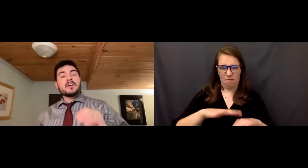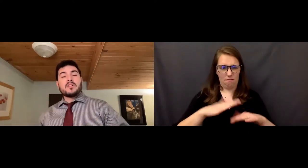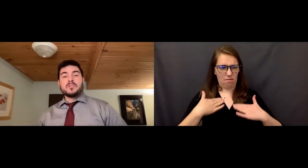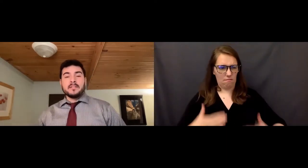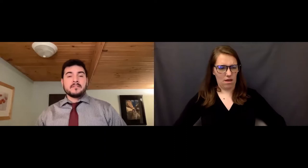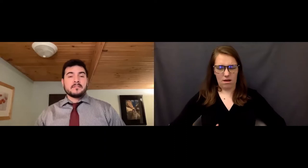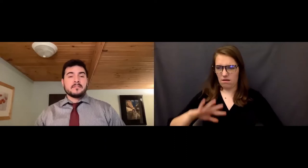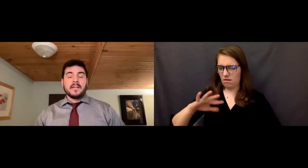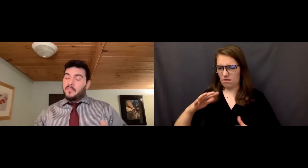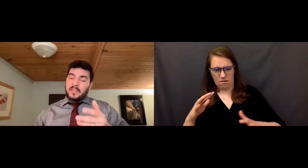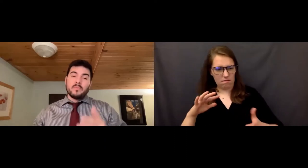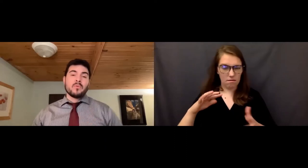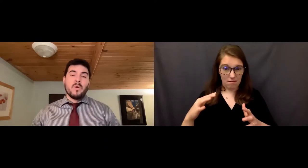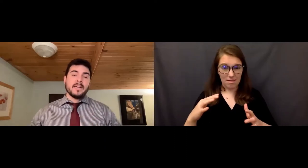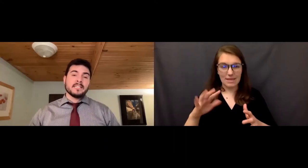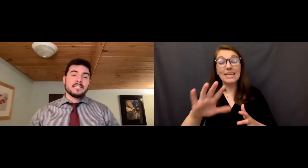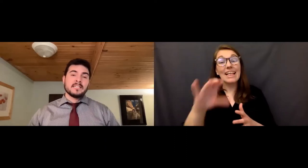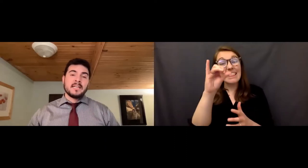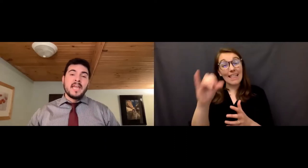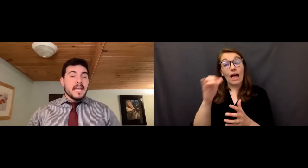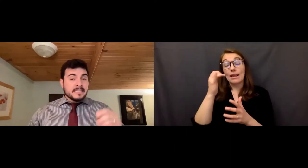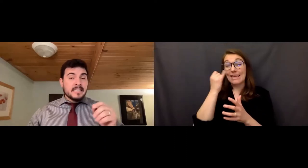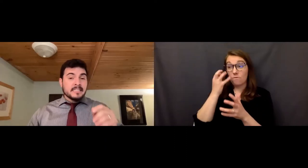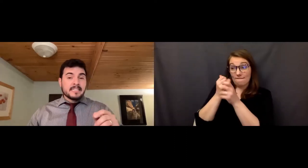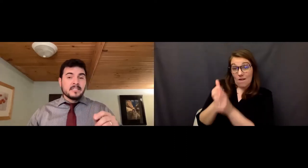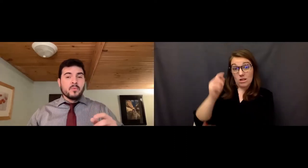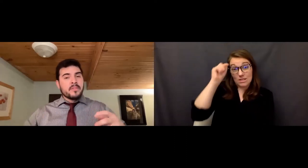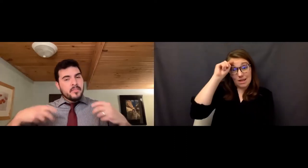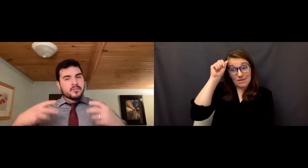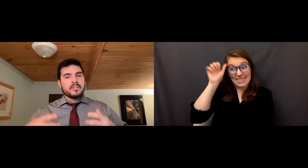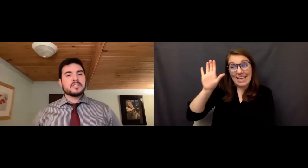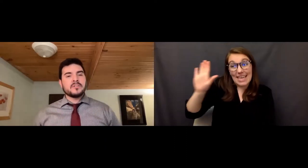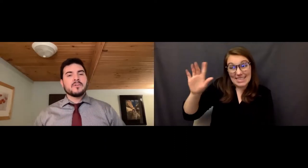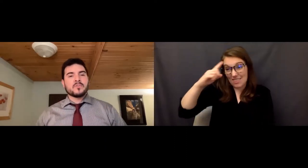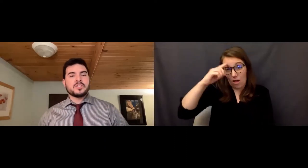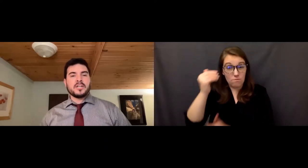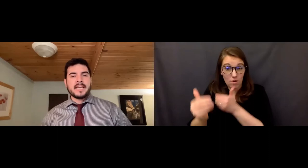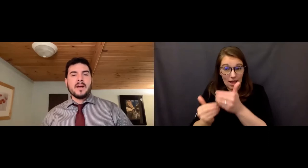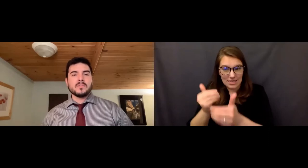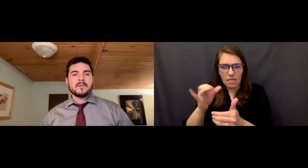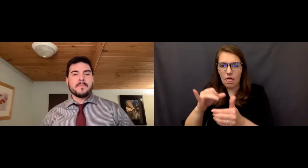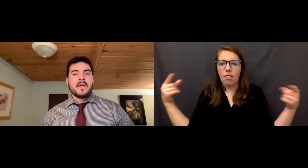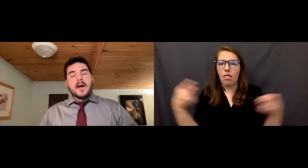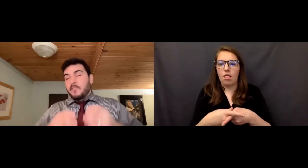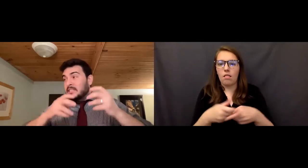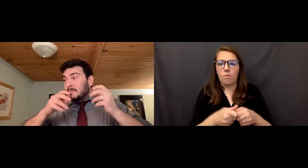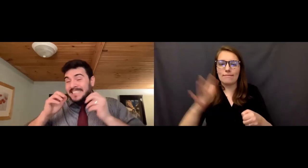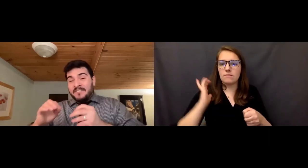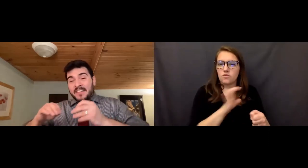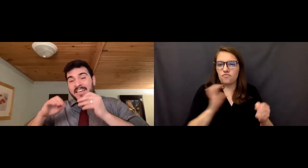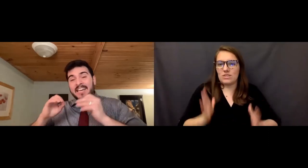That conclusion, if we're thinking with Aquinas, is inconsistent with the traditional Christian account of